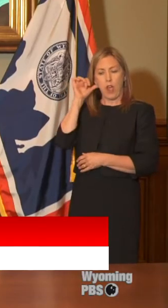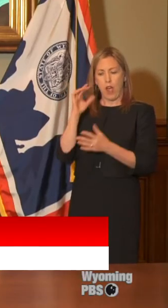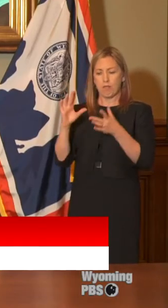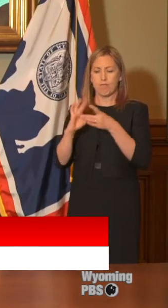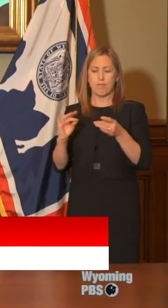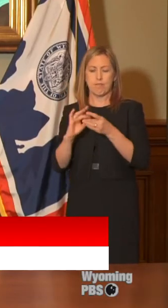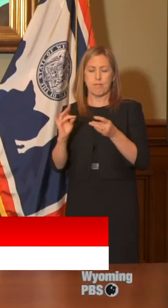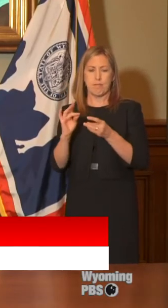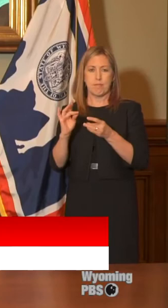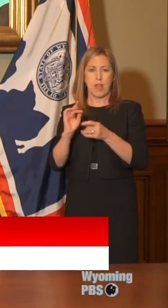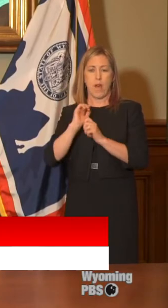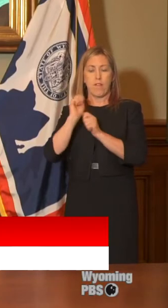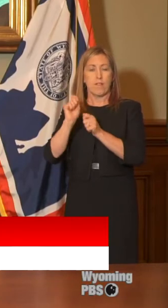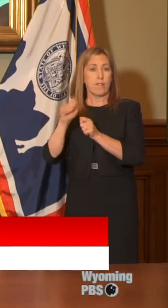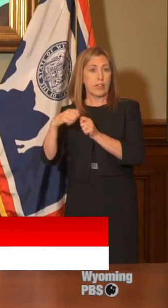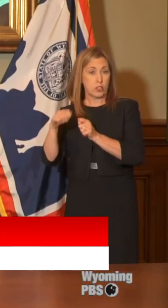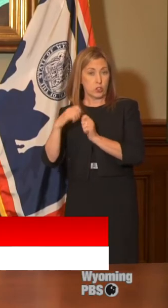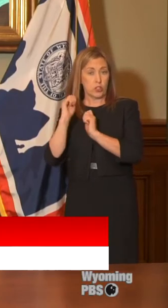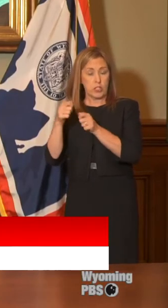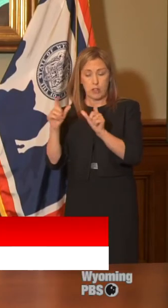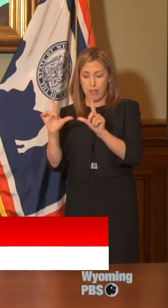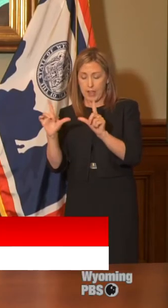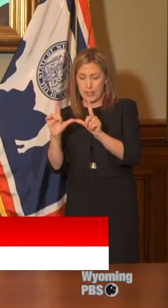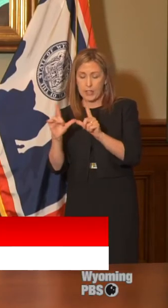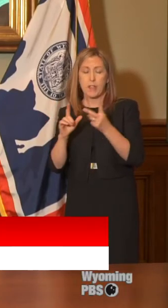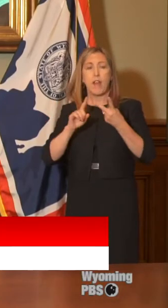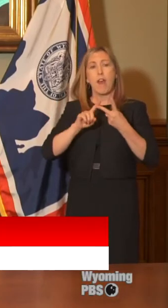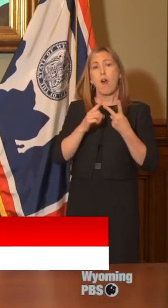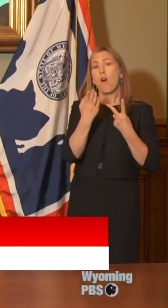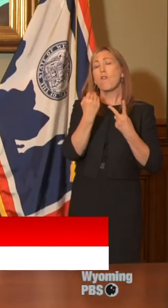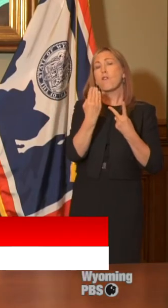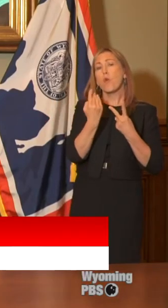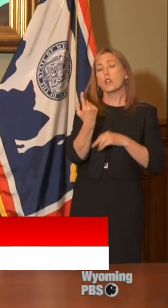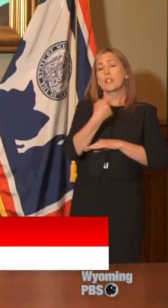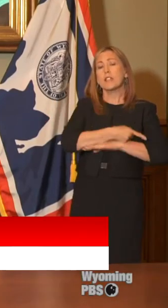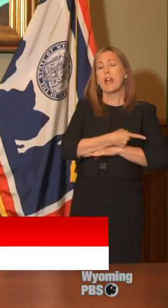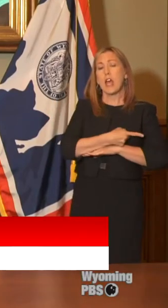fishing licenses and the 14-day quarantine,